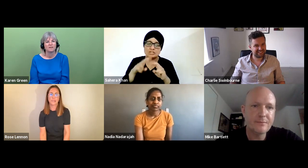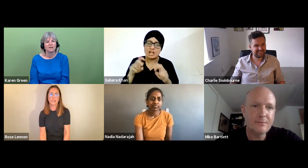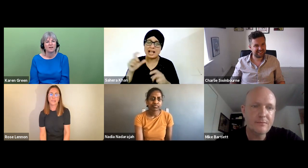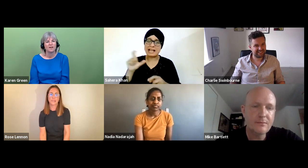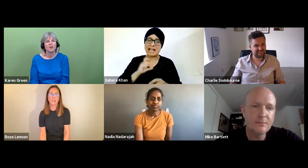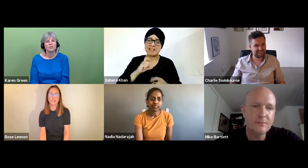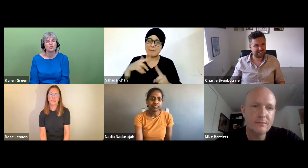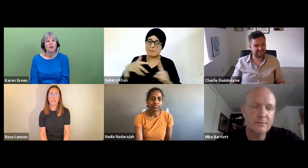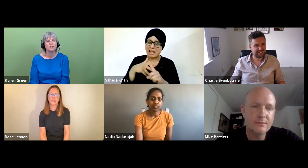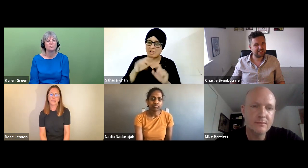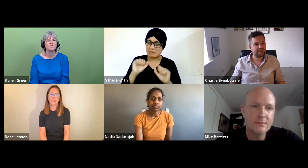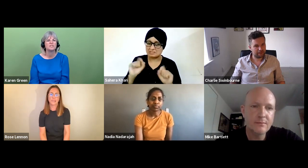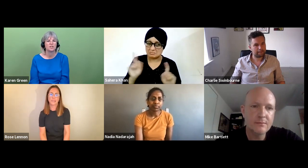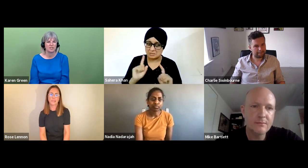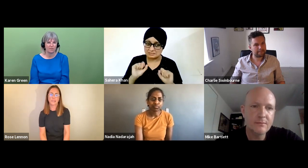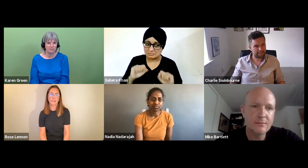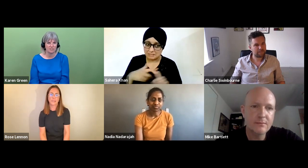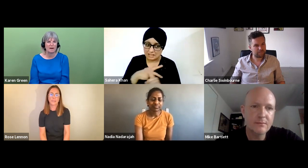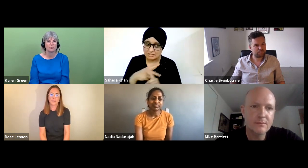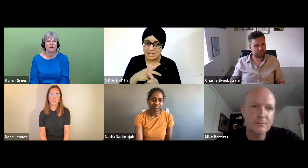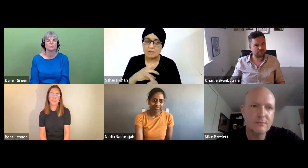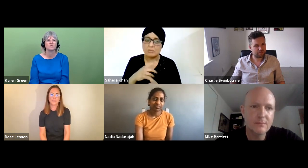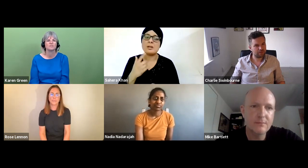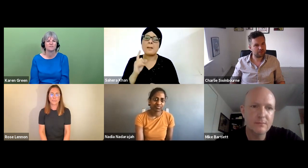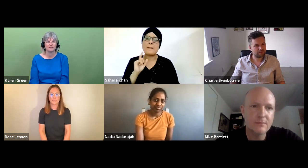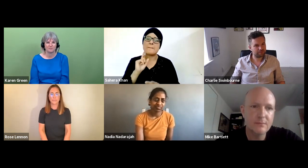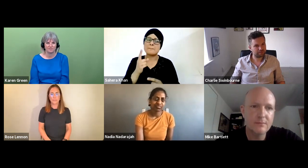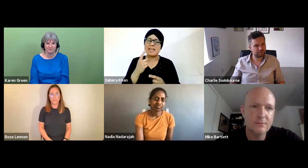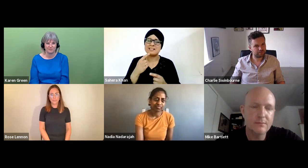And I try to research a character's background.